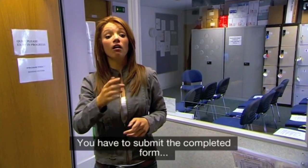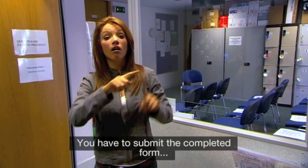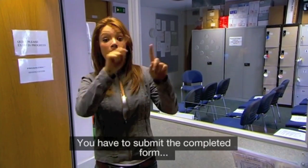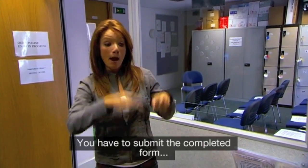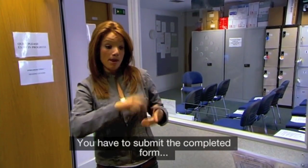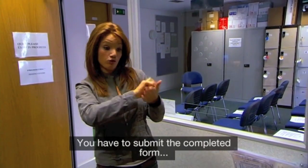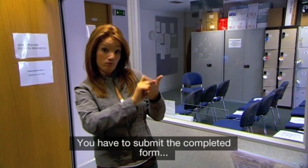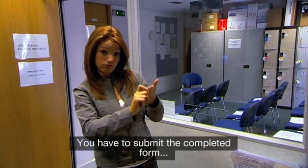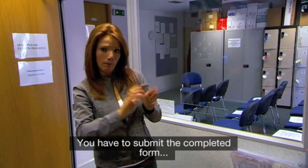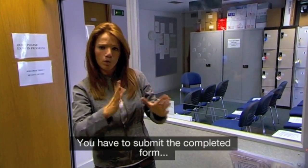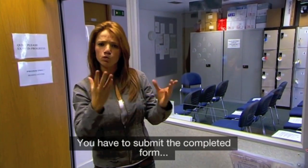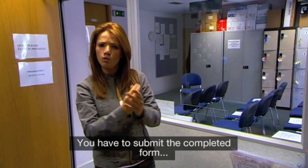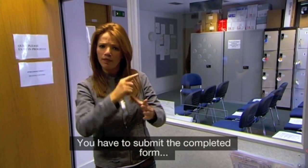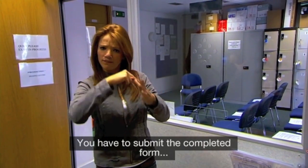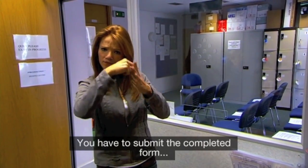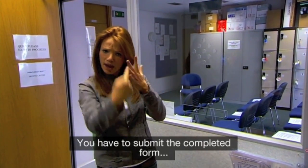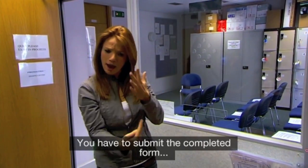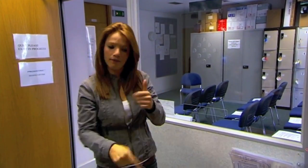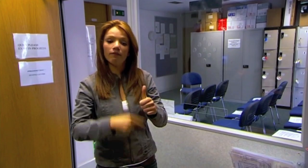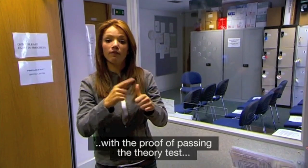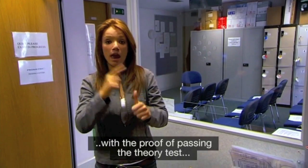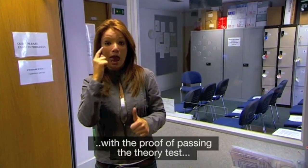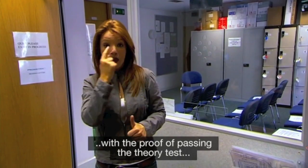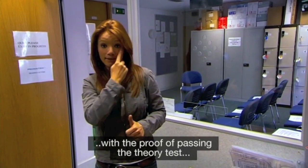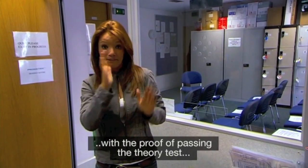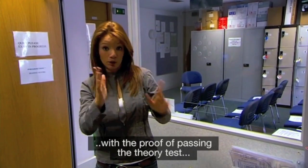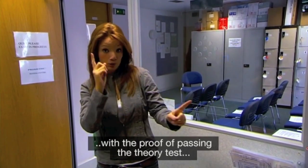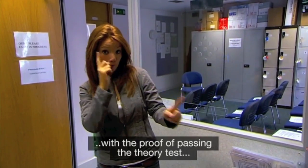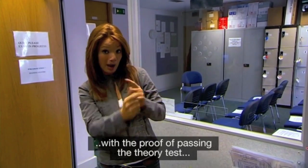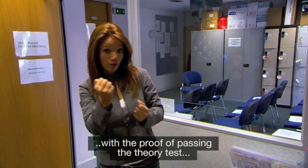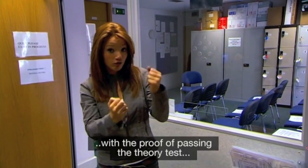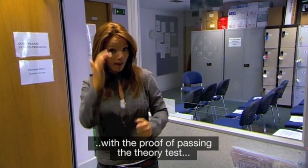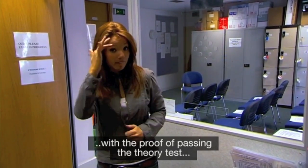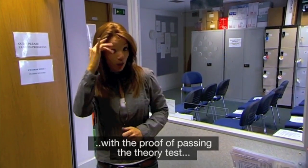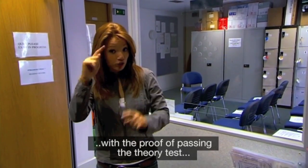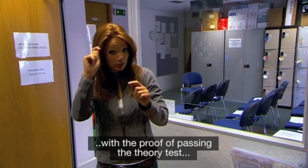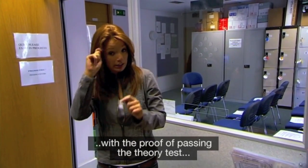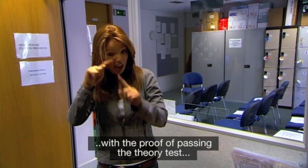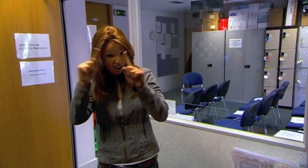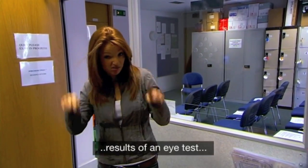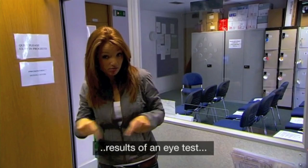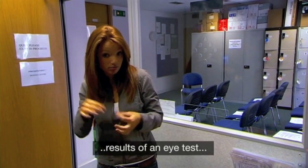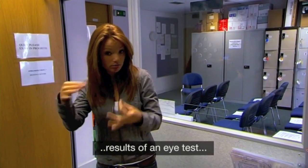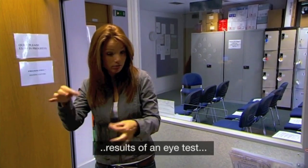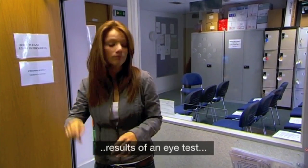You have to submit the completed form with the proof of passing the theory test, result of an eye